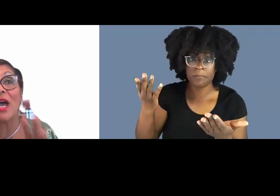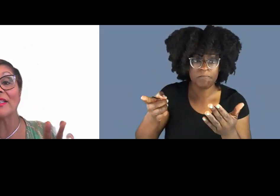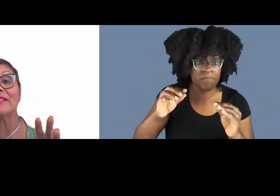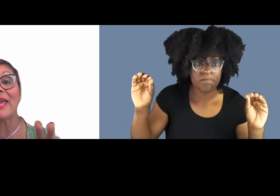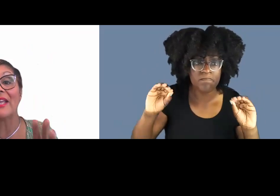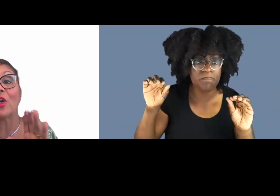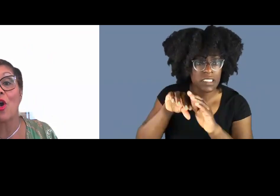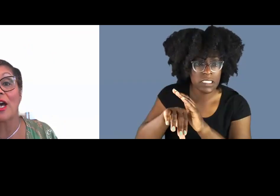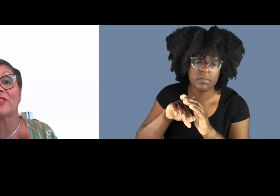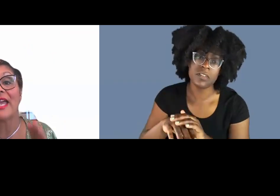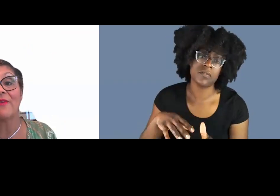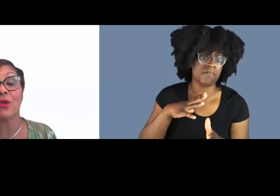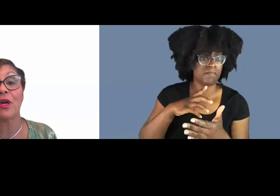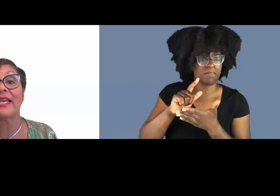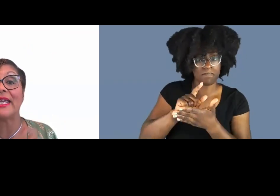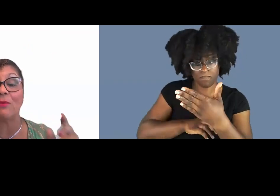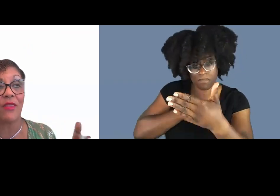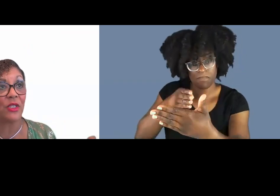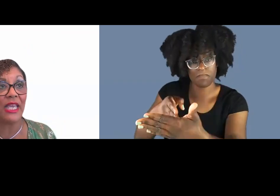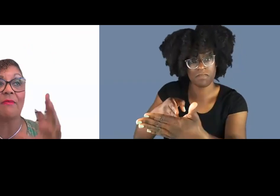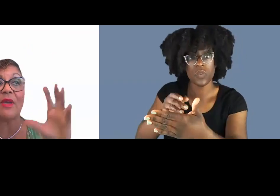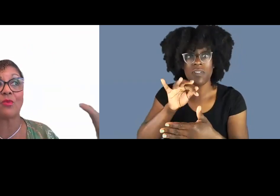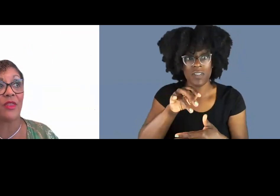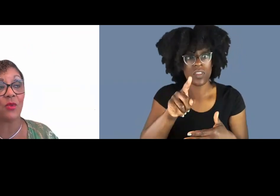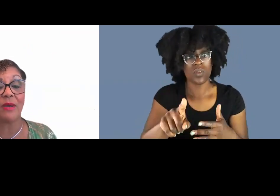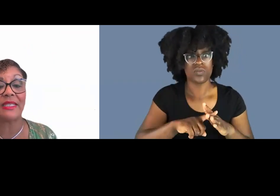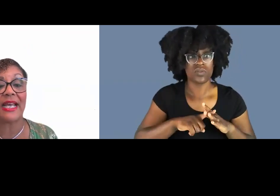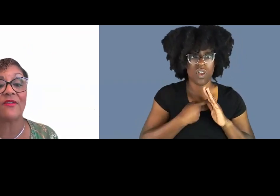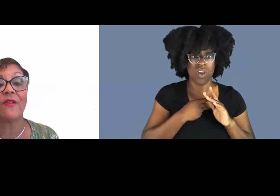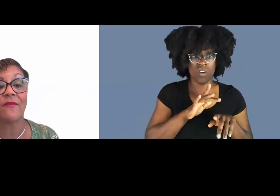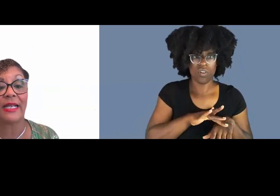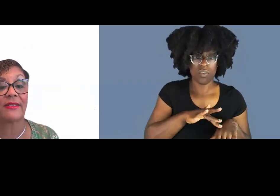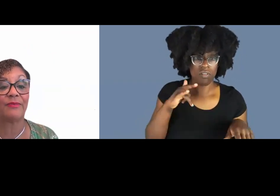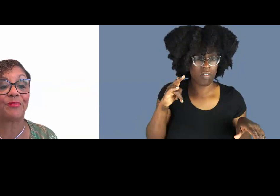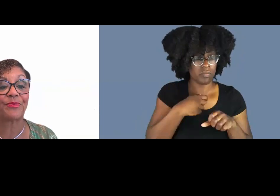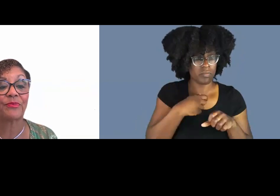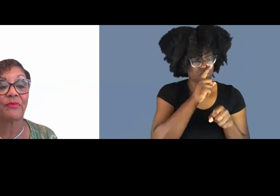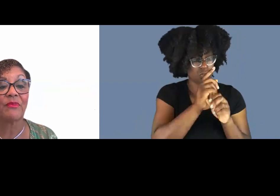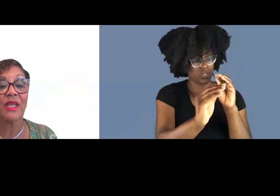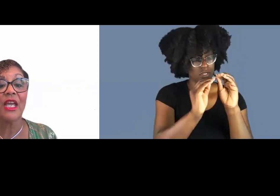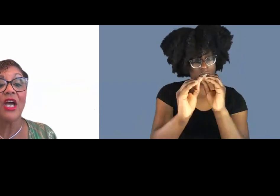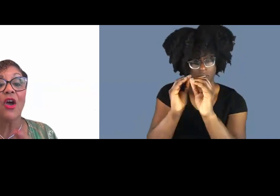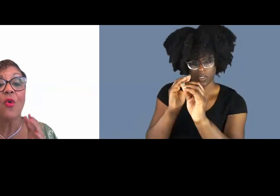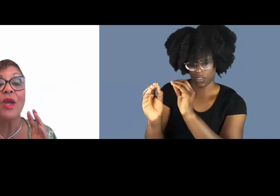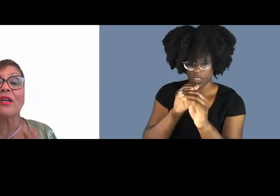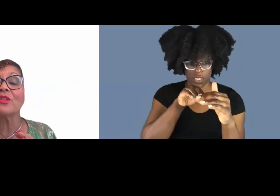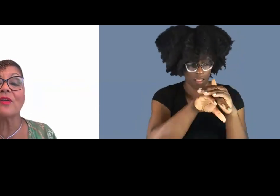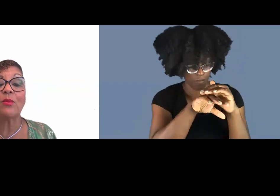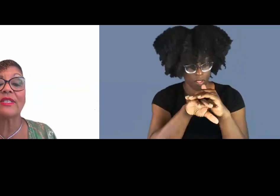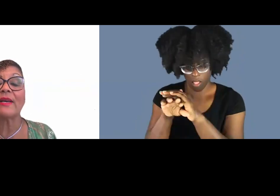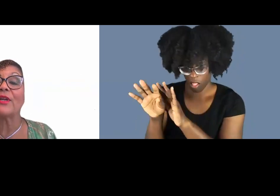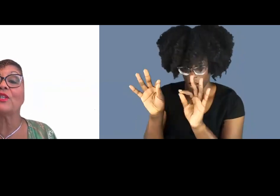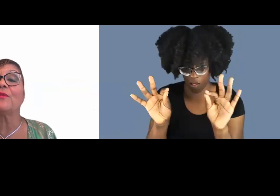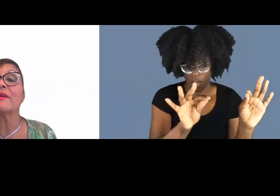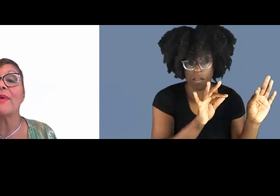as well as paying the cost to have your, whether it's emails, whether it's websites, fixed. We also know that